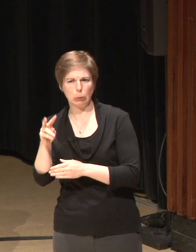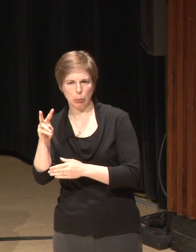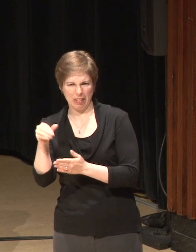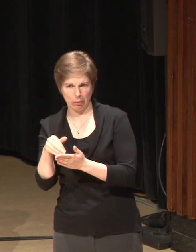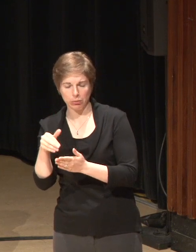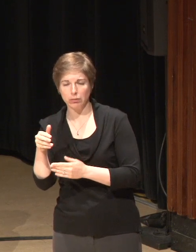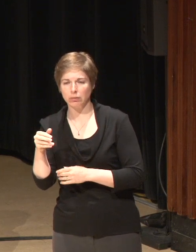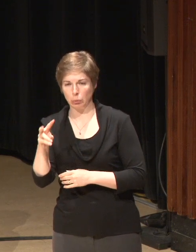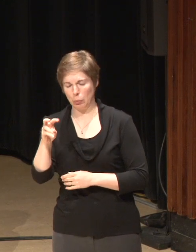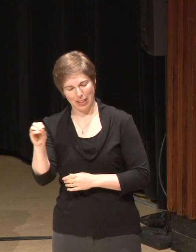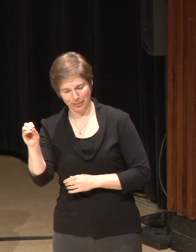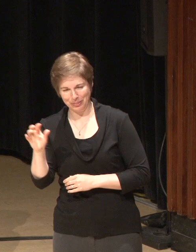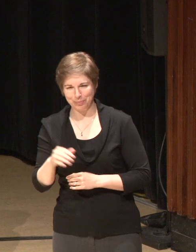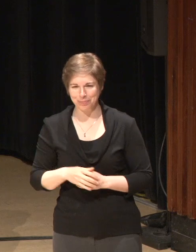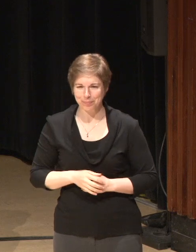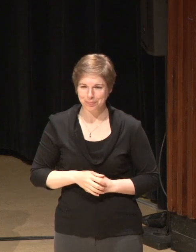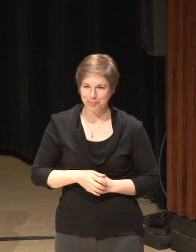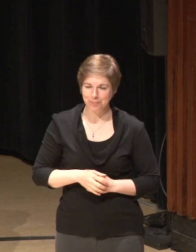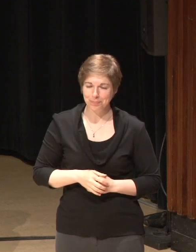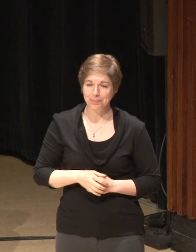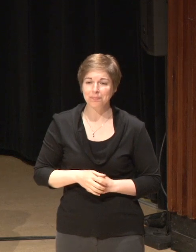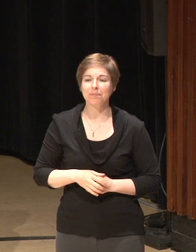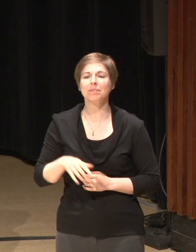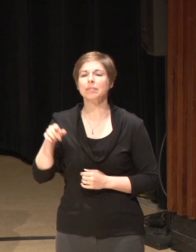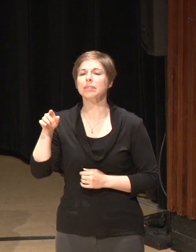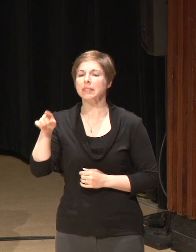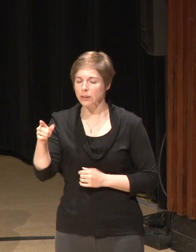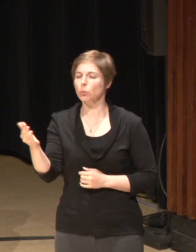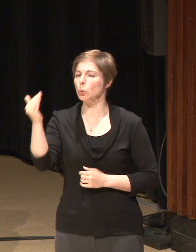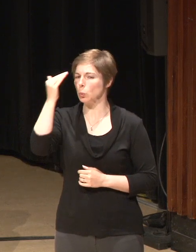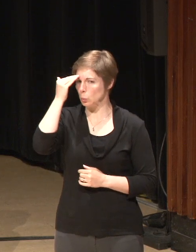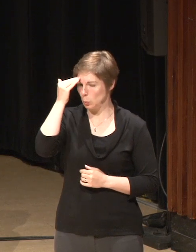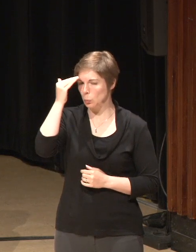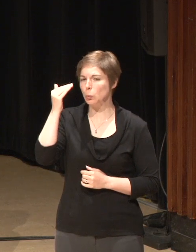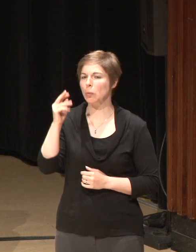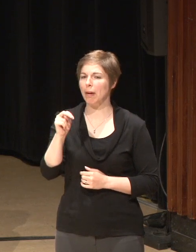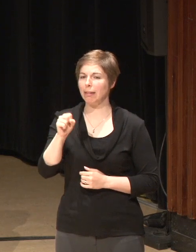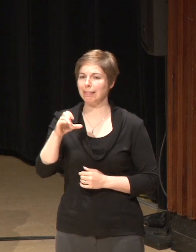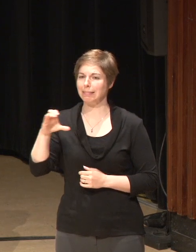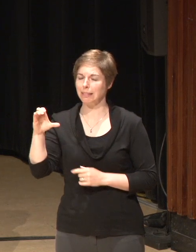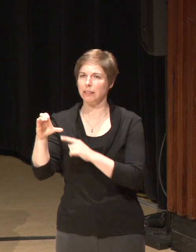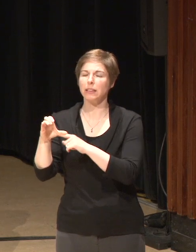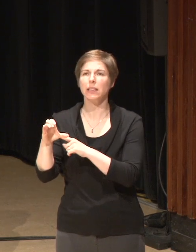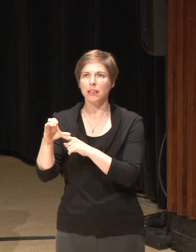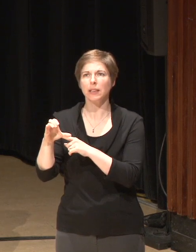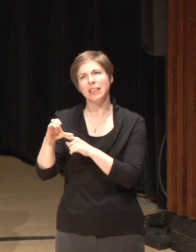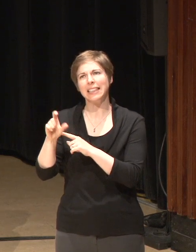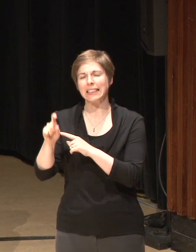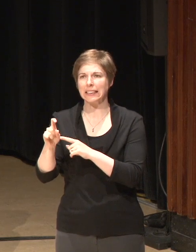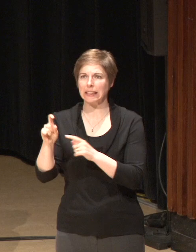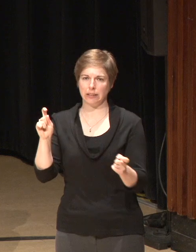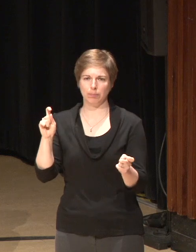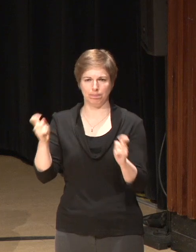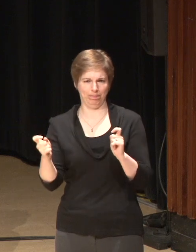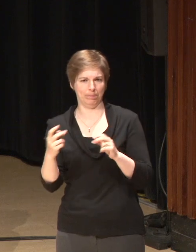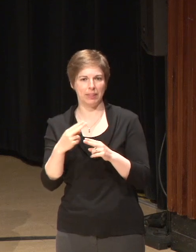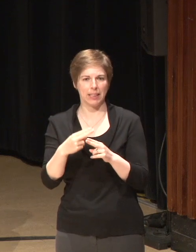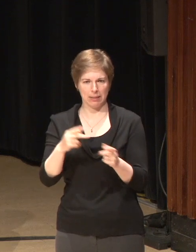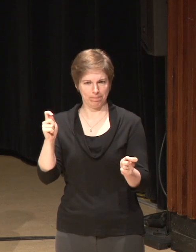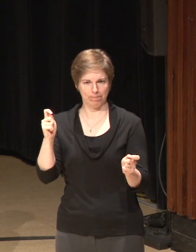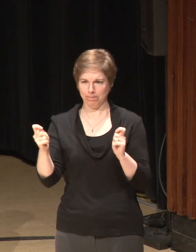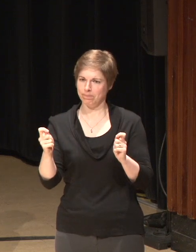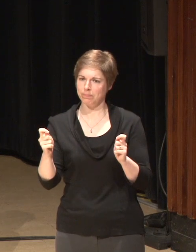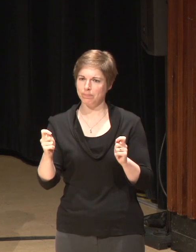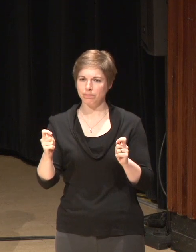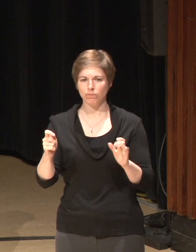the NSCC needed to be rebranded and that rebranded could only happen if the government of